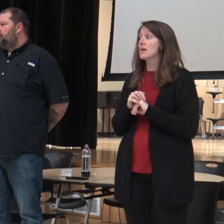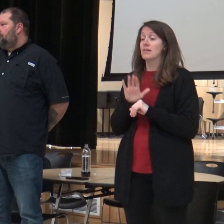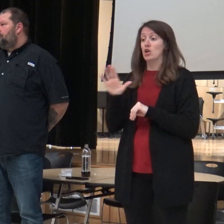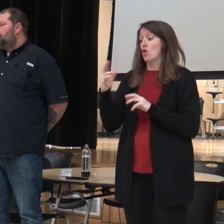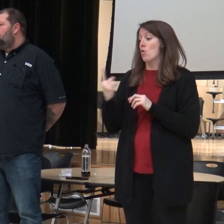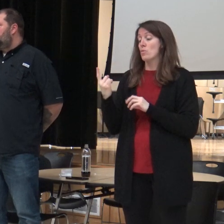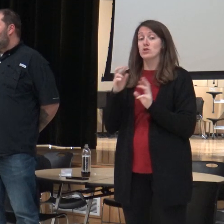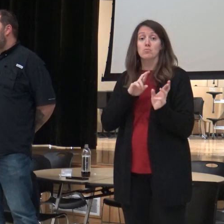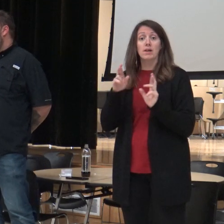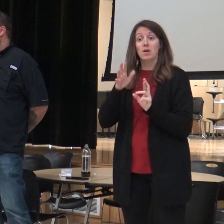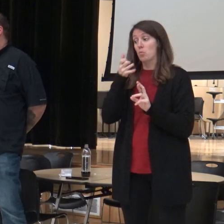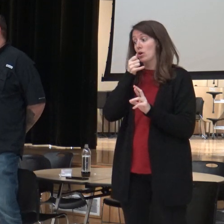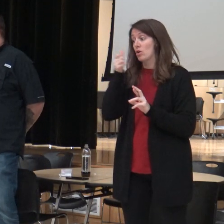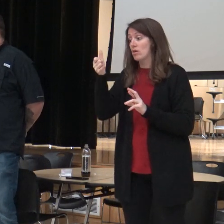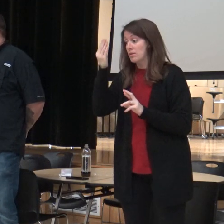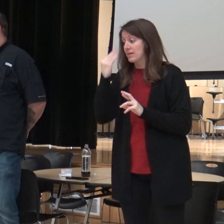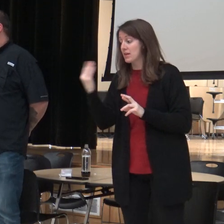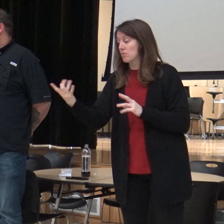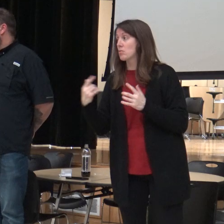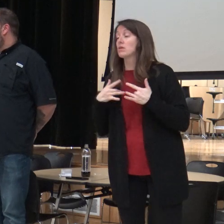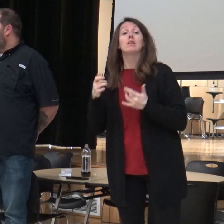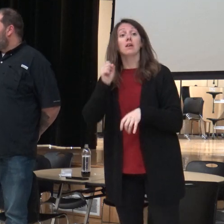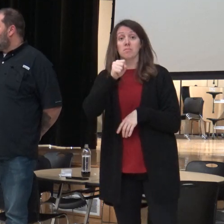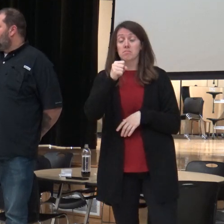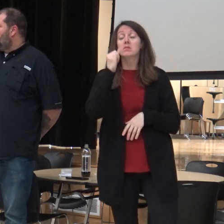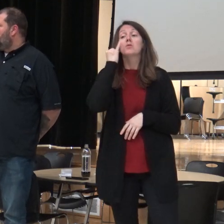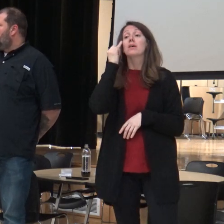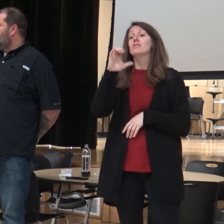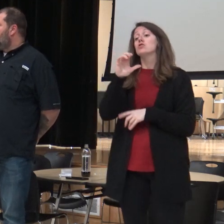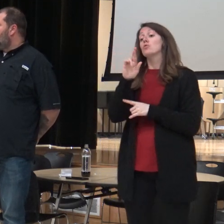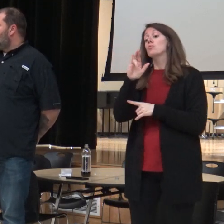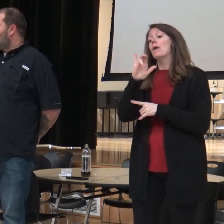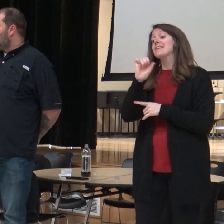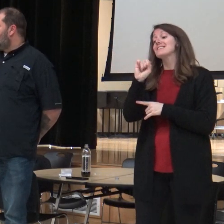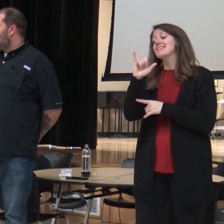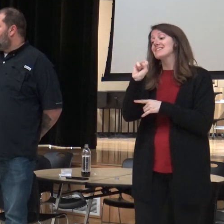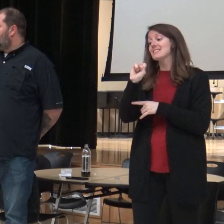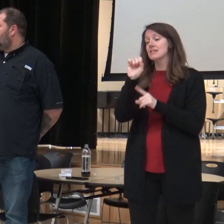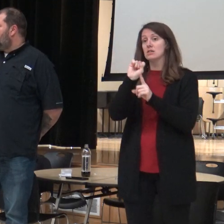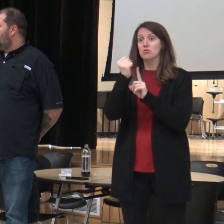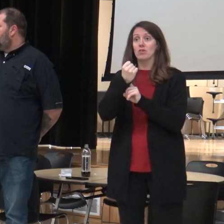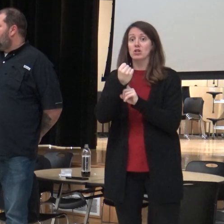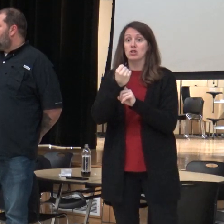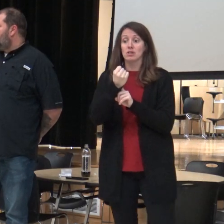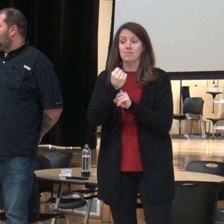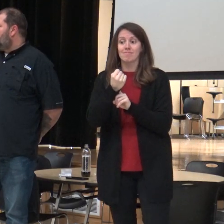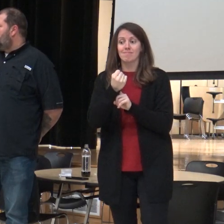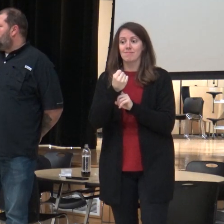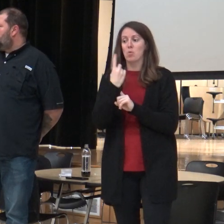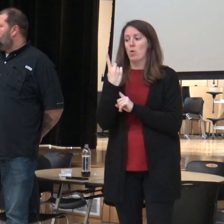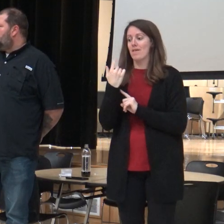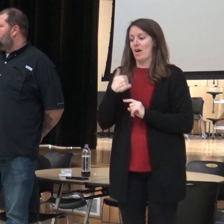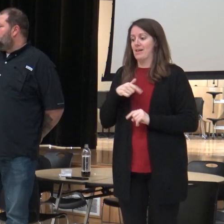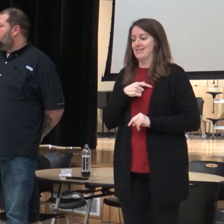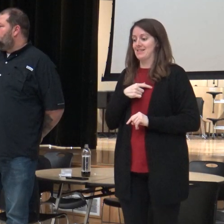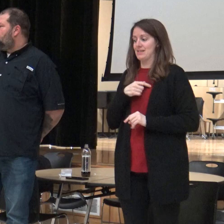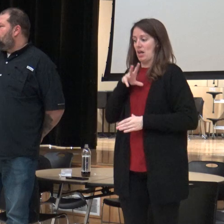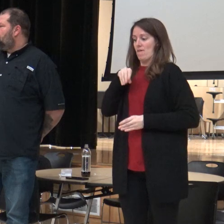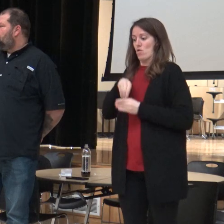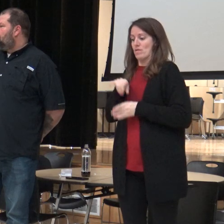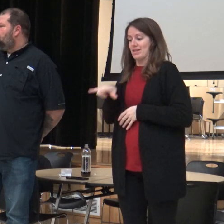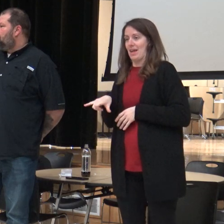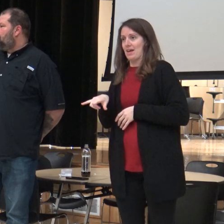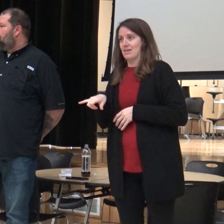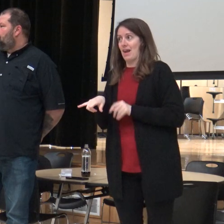will get in more too. Yeah, if it's a crisis situation and one of us is in the midst of a crisis, then someone else is going to bump